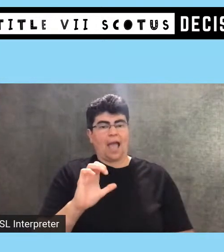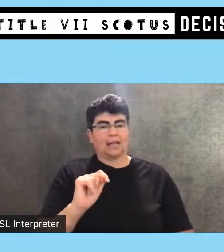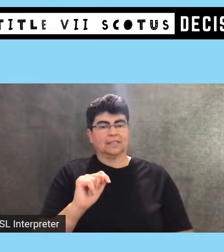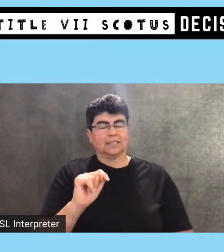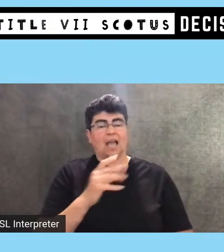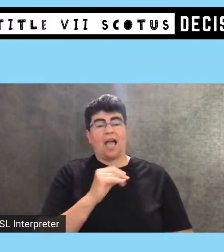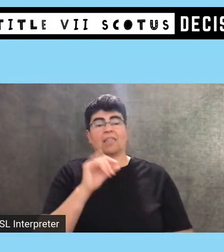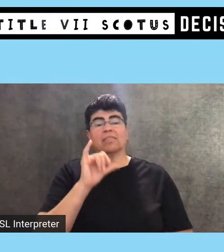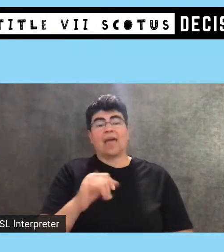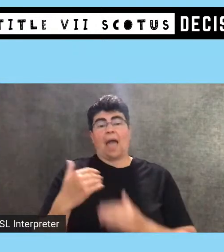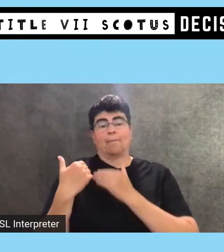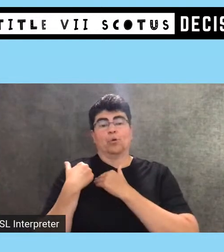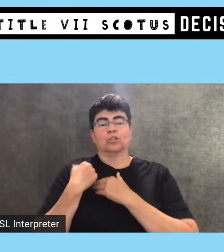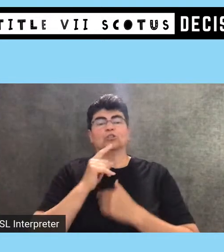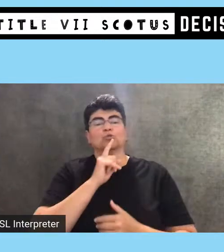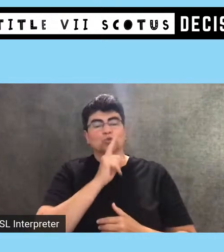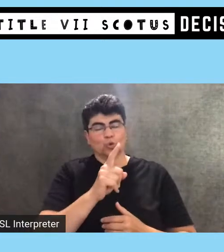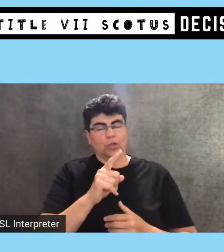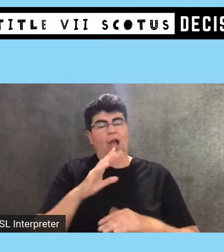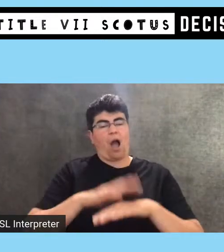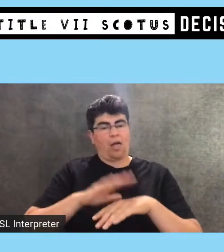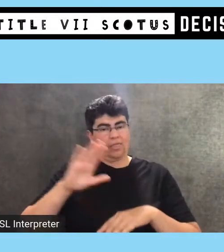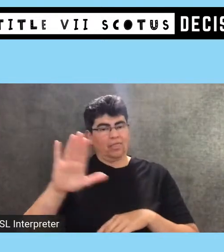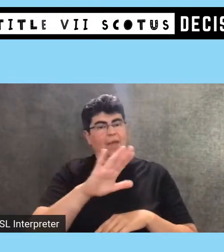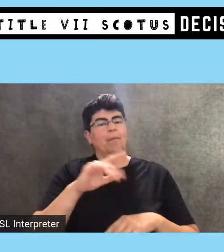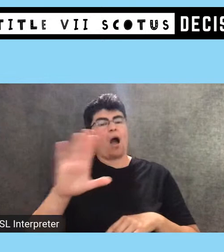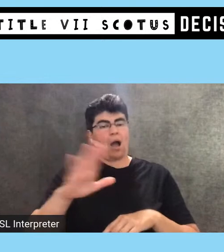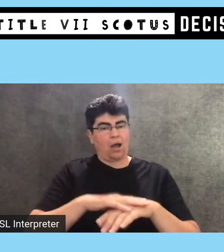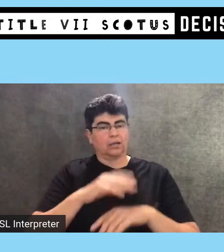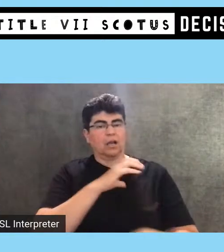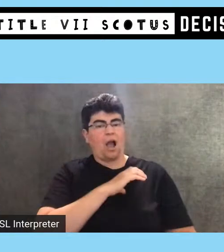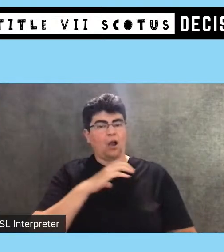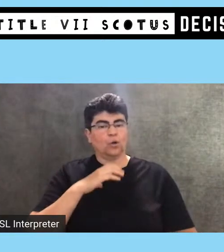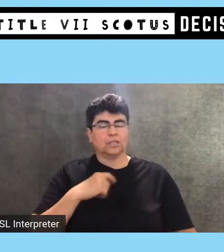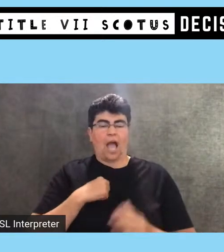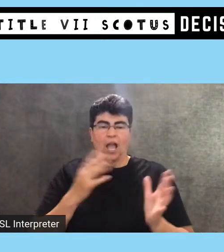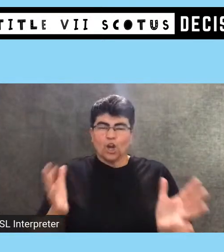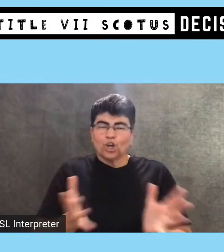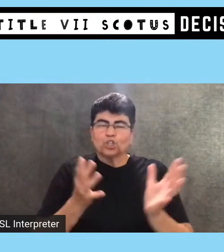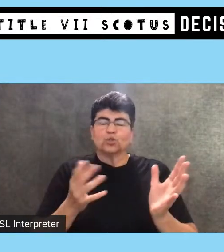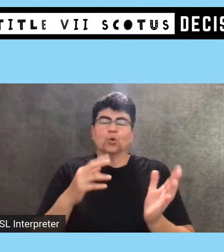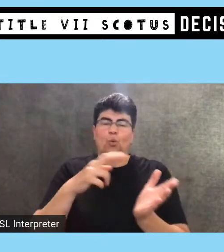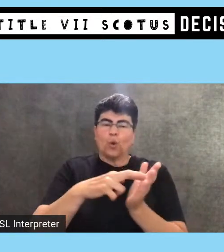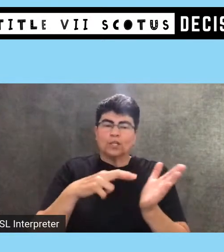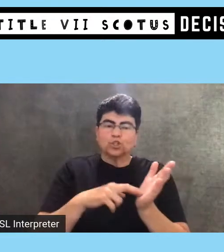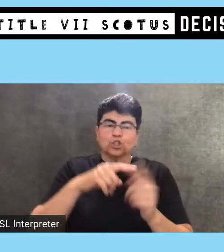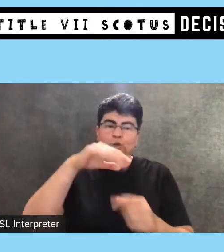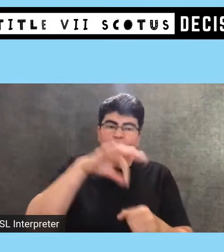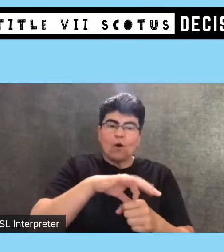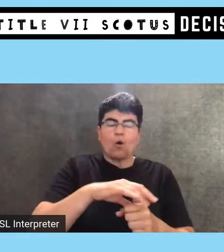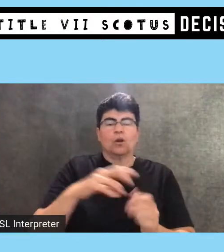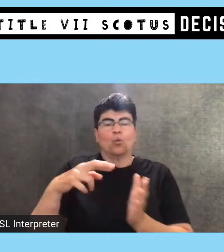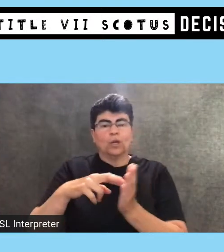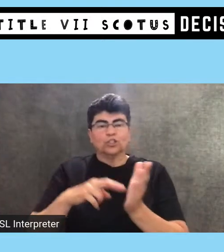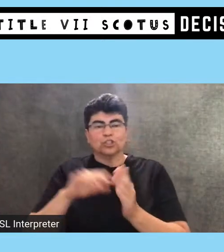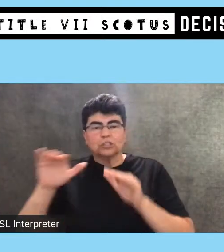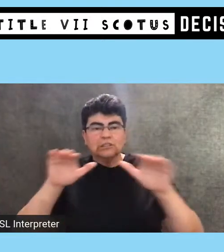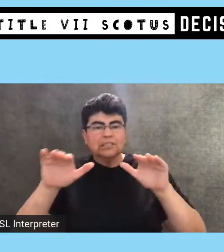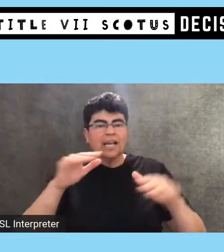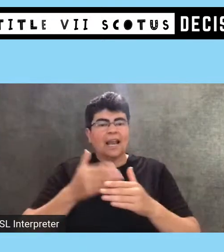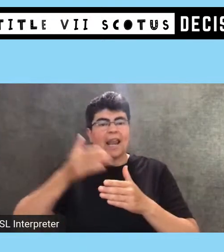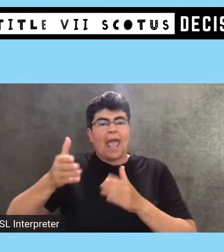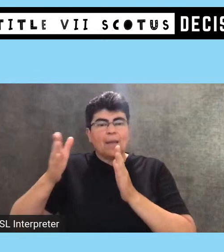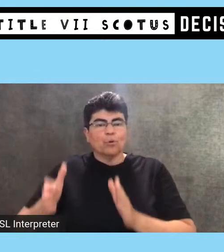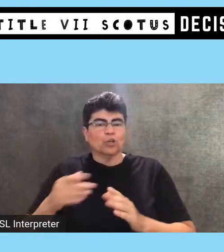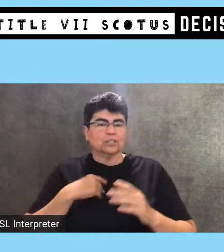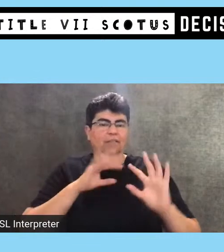and that burden truly falls on them. It falls on Congress. So I urge you, register to vote, register your neighbors, register your families to